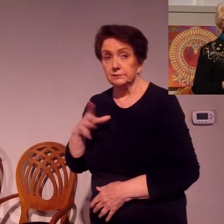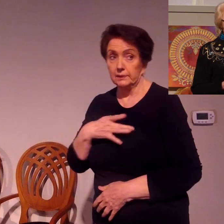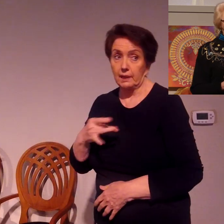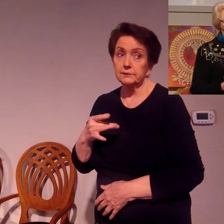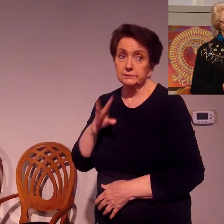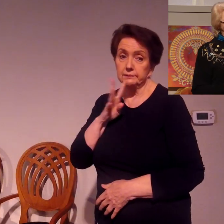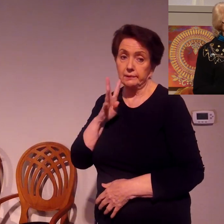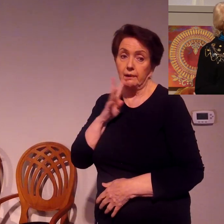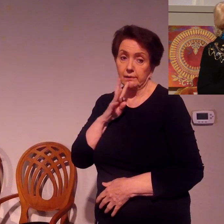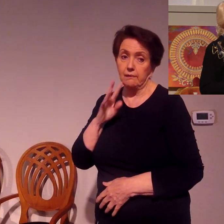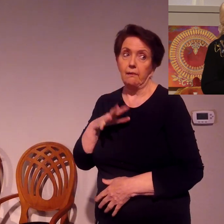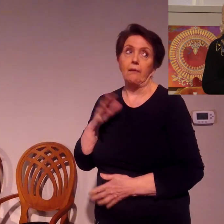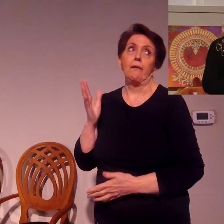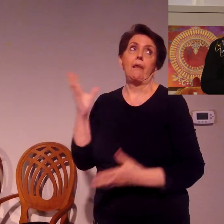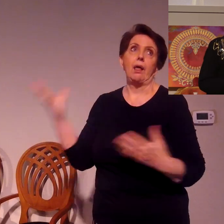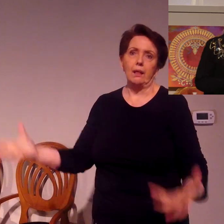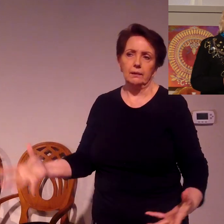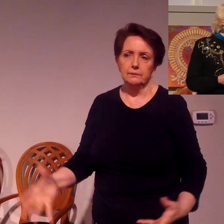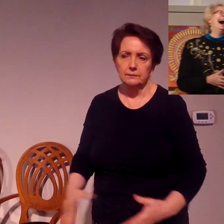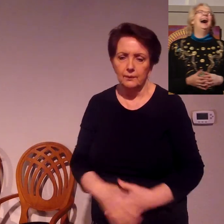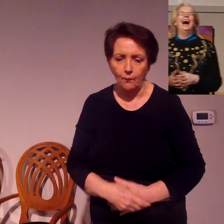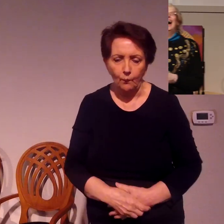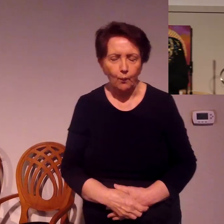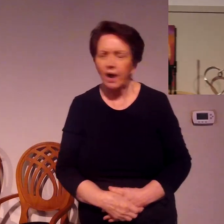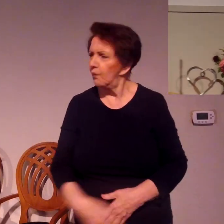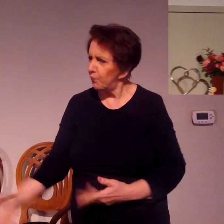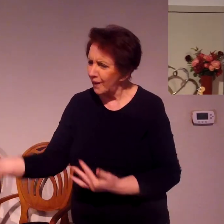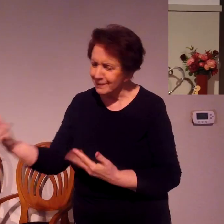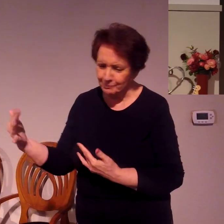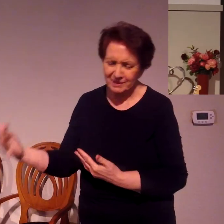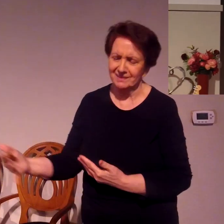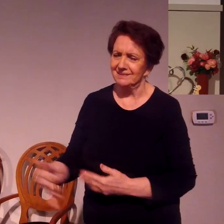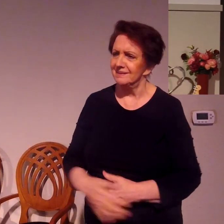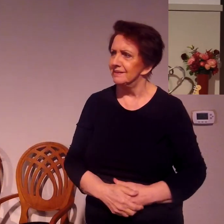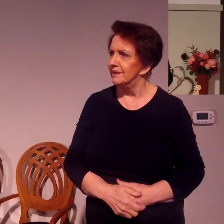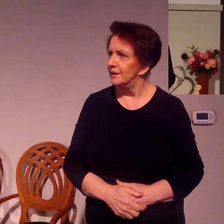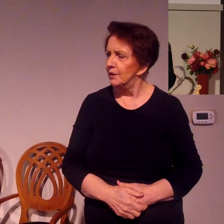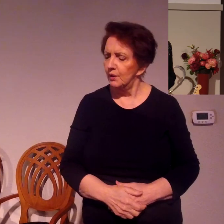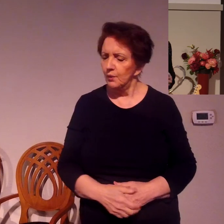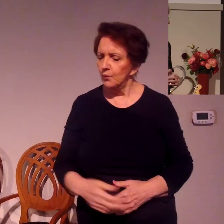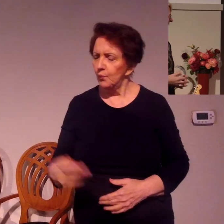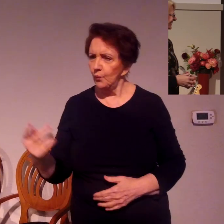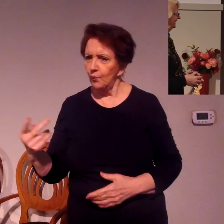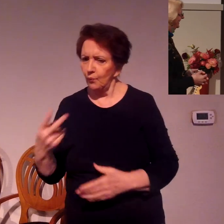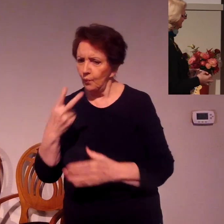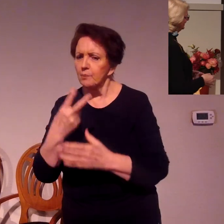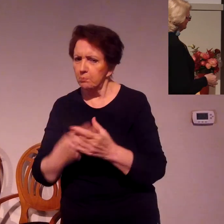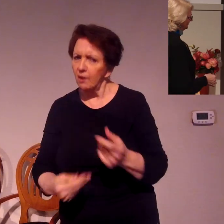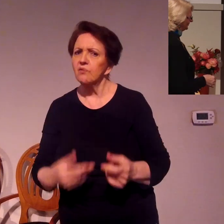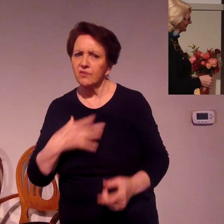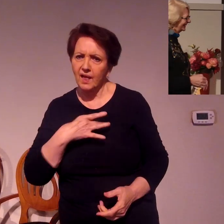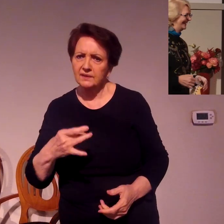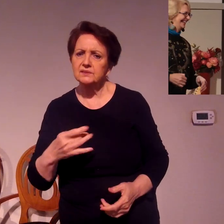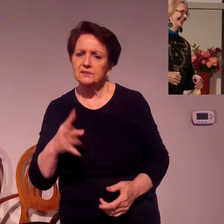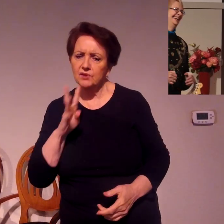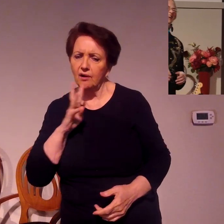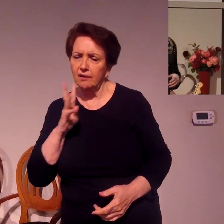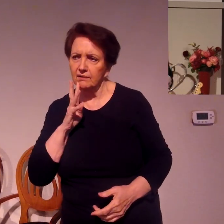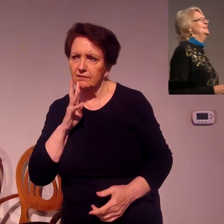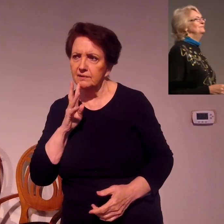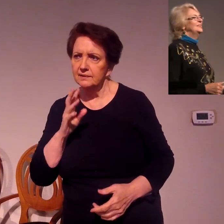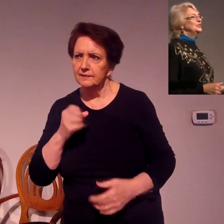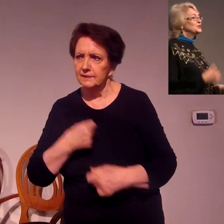lot. Wait a second. We both like to talk a lot. That doesn't make an